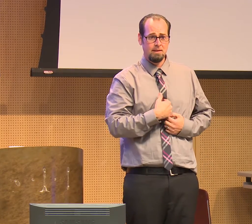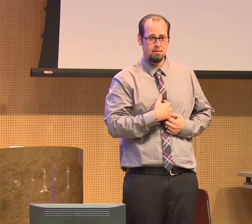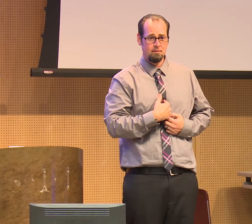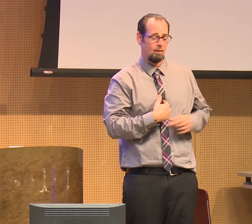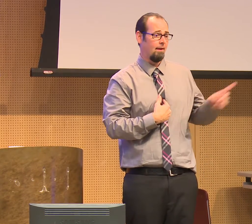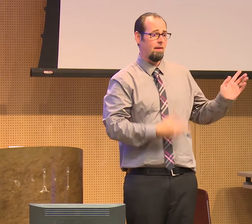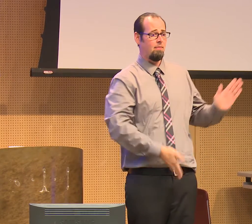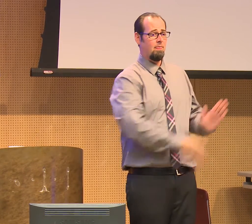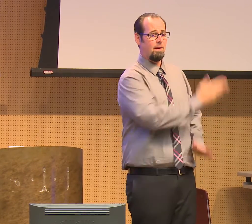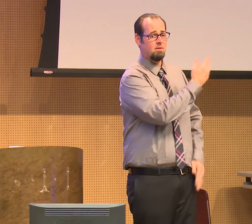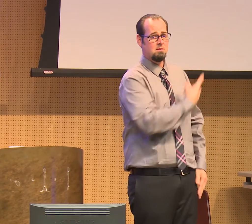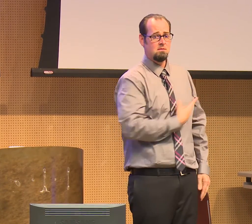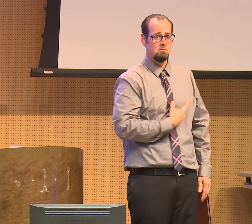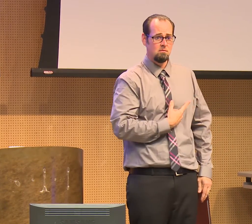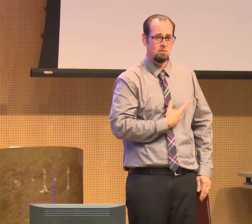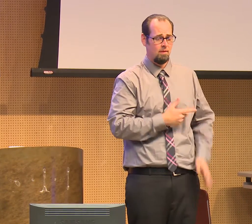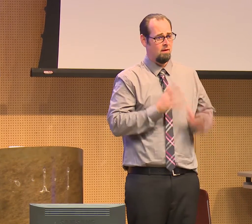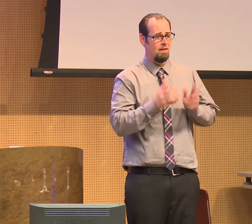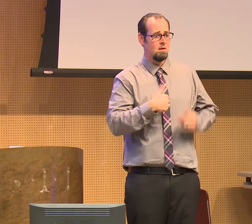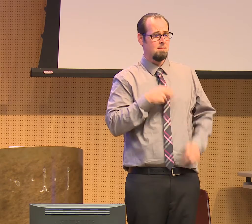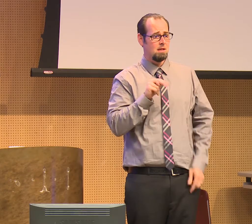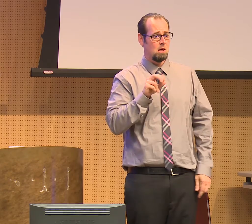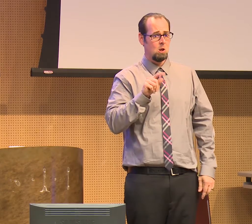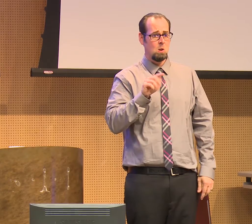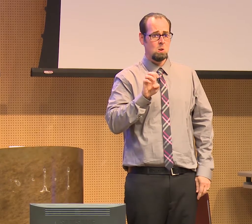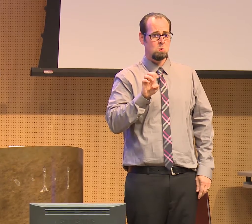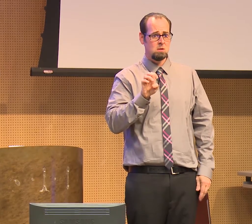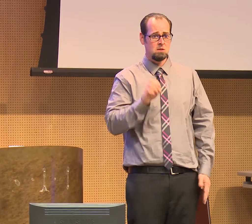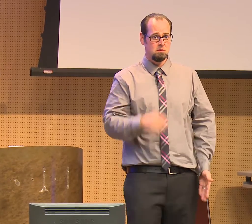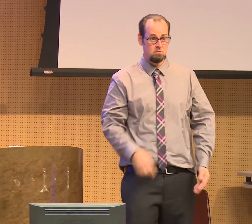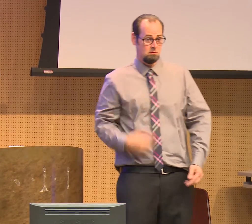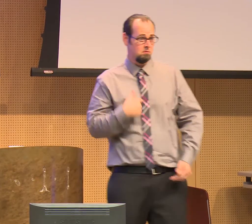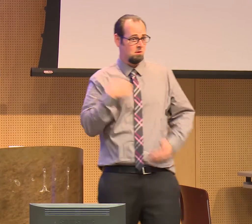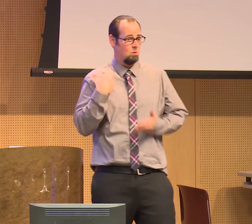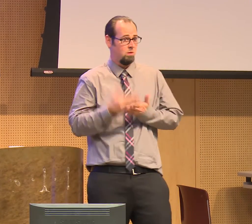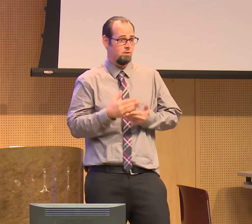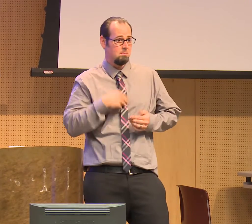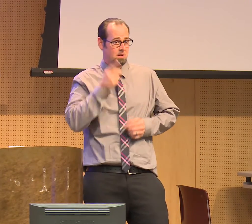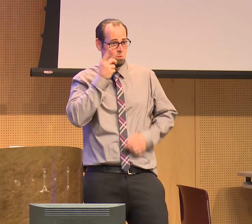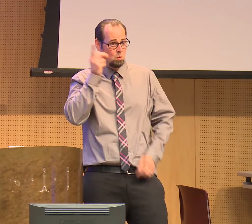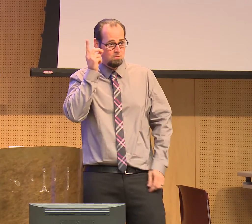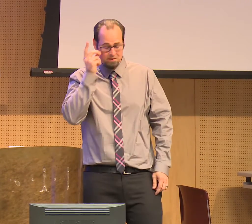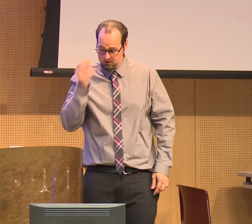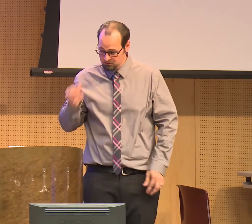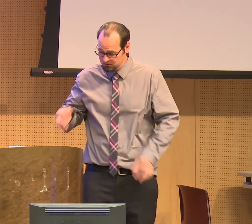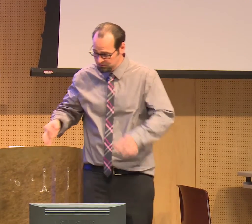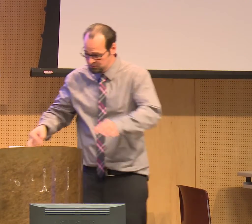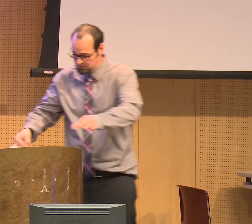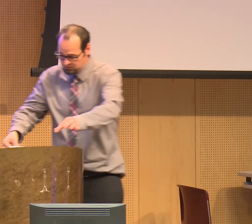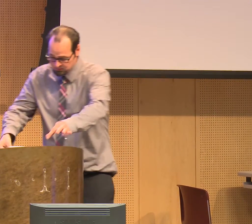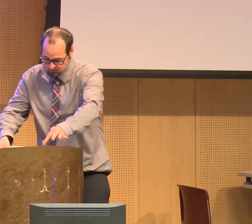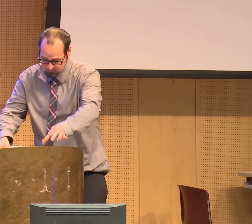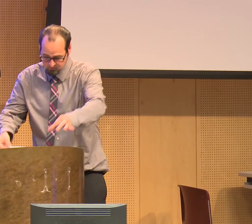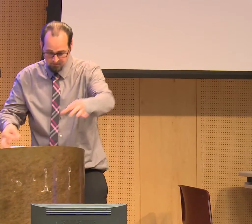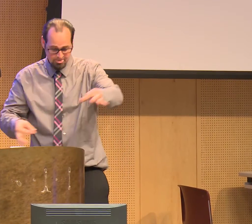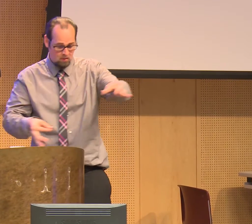were upset with me. They went off on their own. When I arrived back to my dorm room, I saw a